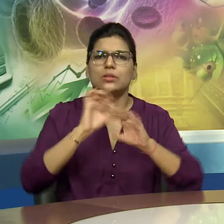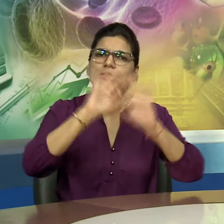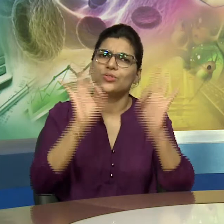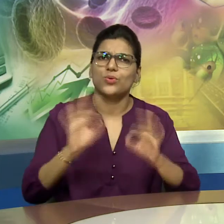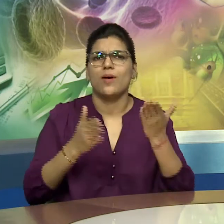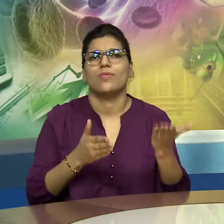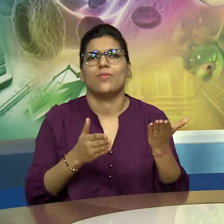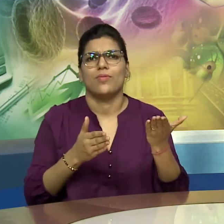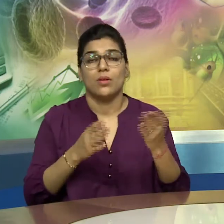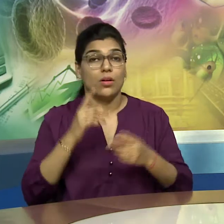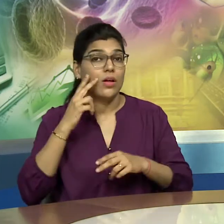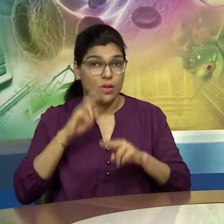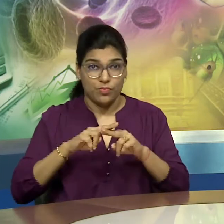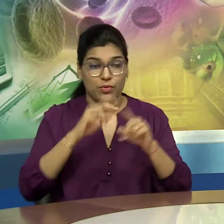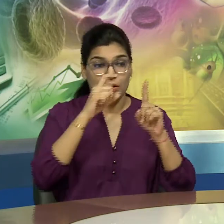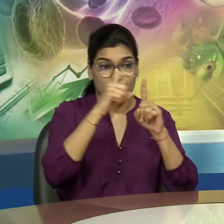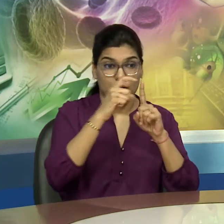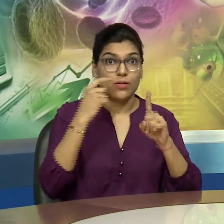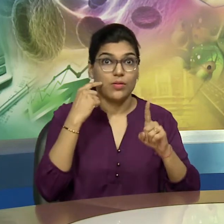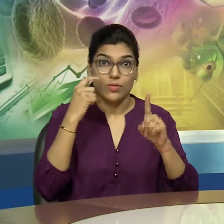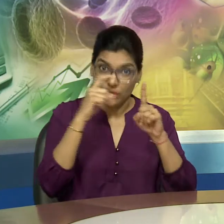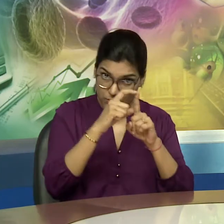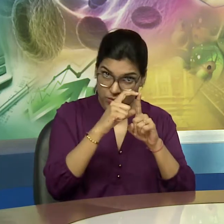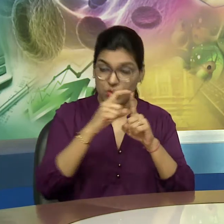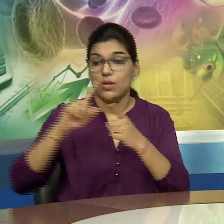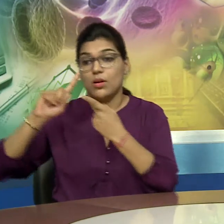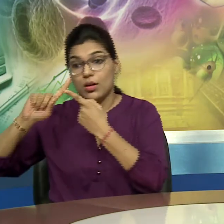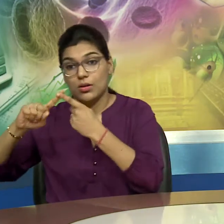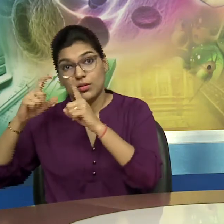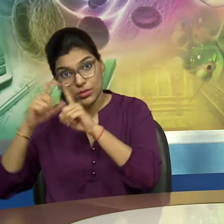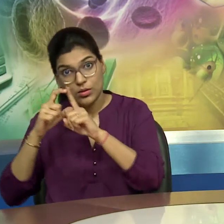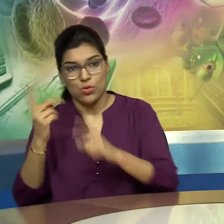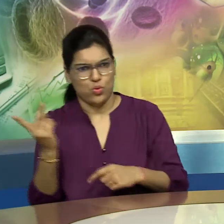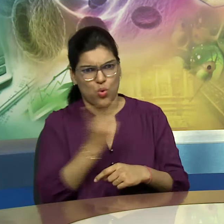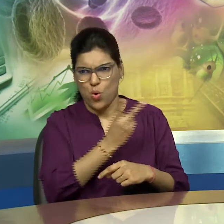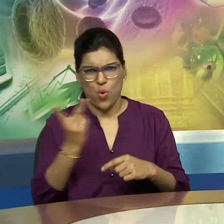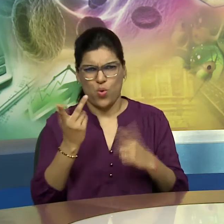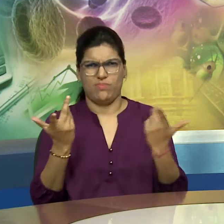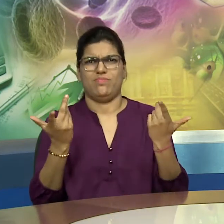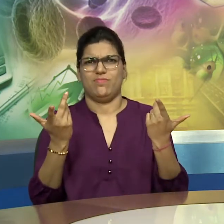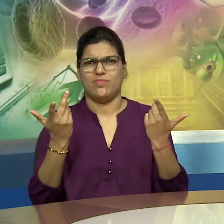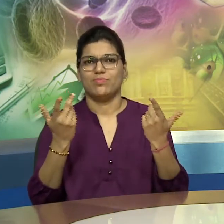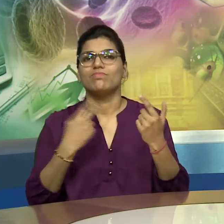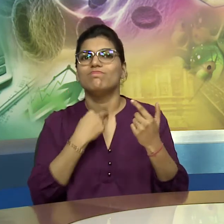but we have used did not work. see, did